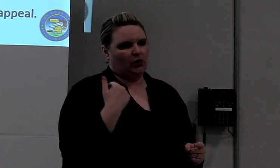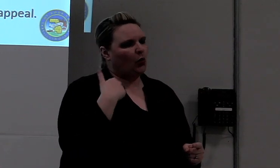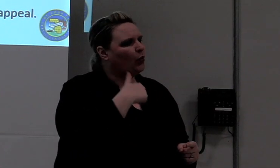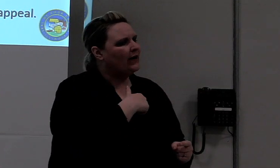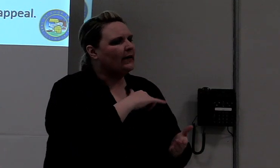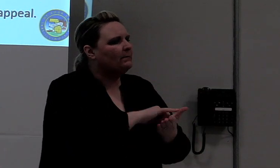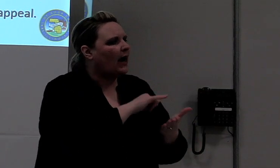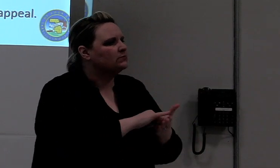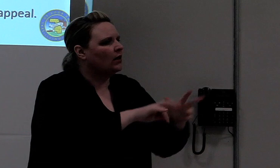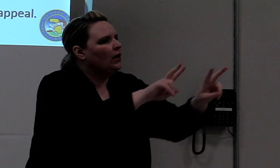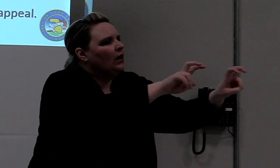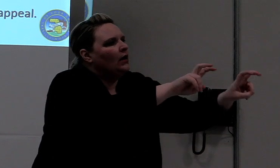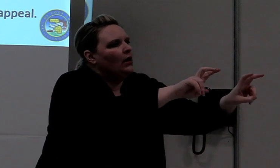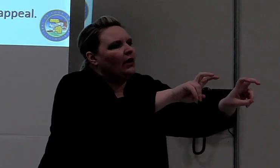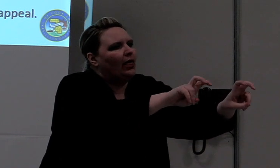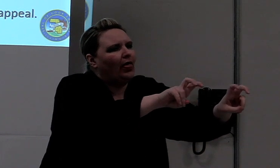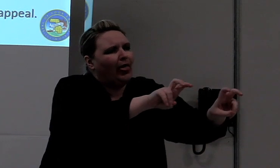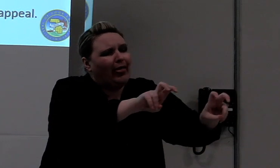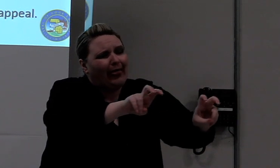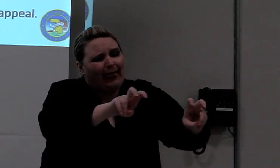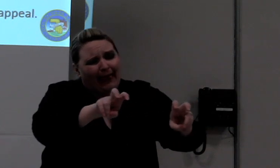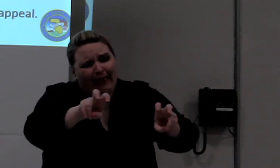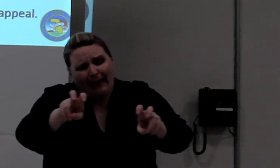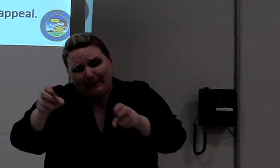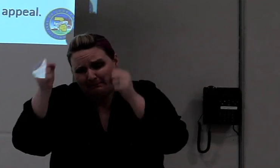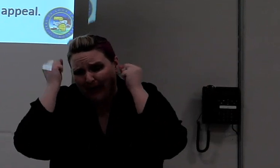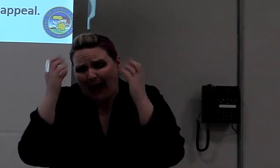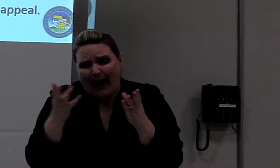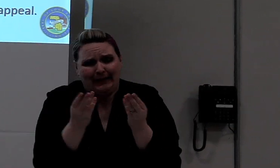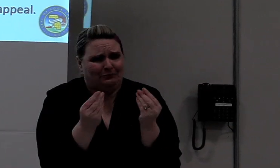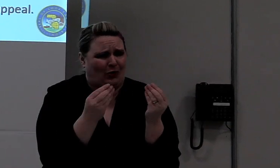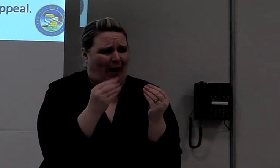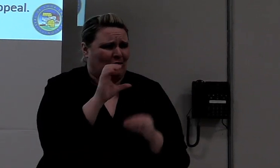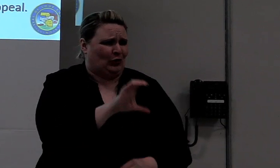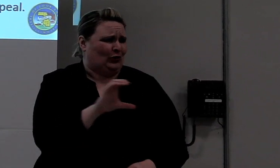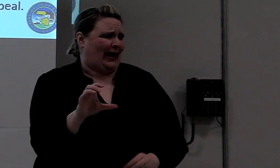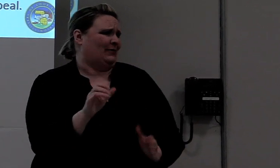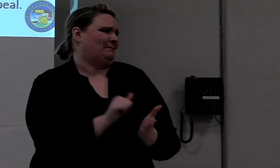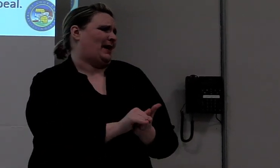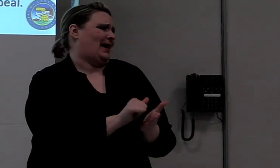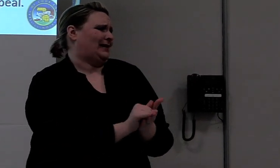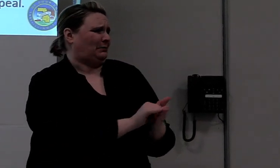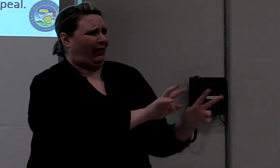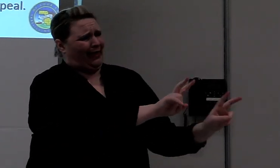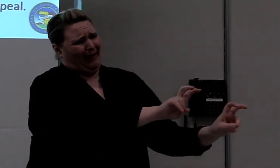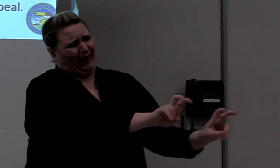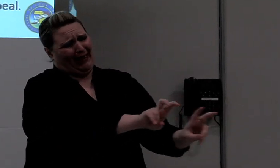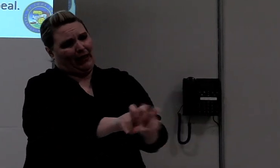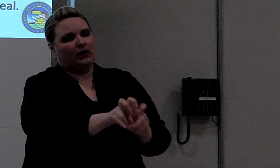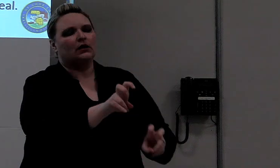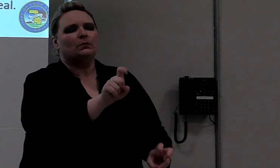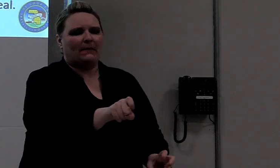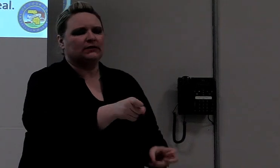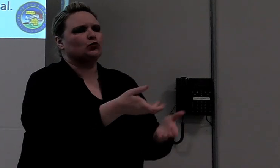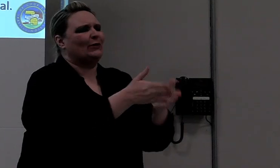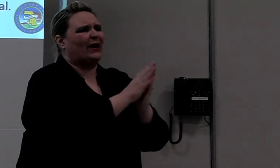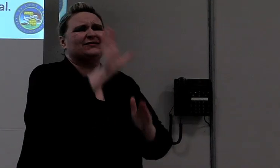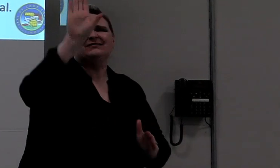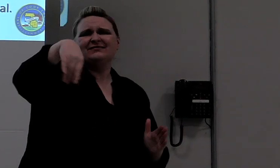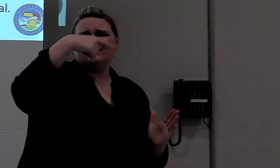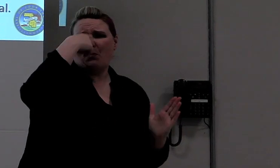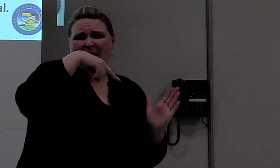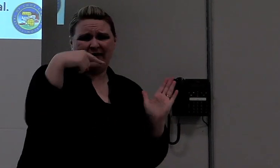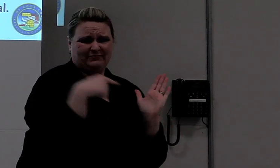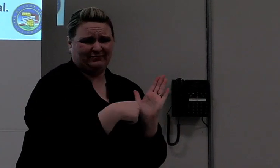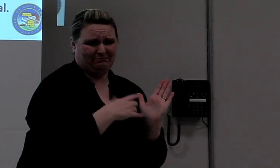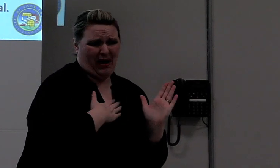There's 1.9, almost 2 million pieces of property in Cook County. So you need to ask us to take a look at your appeal. Last year